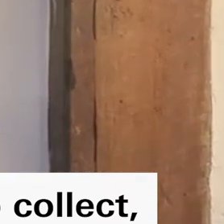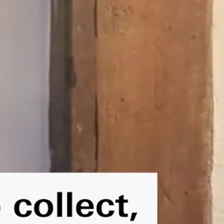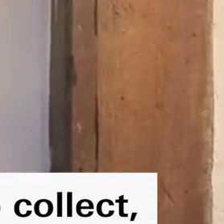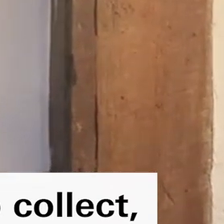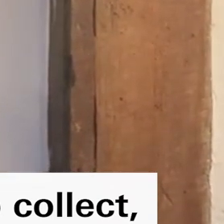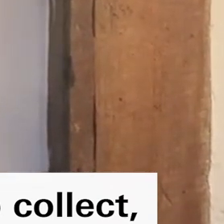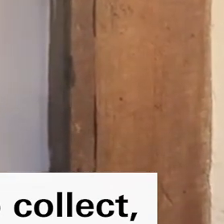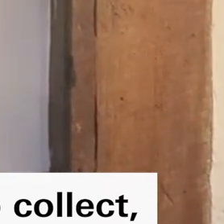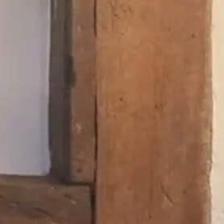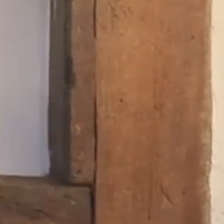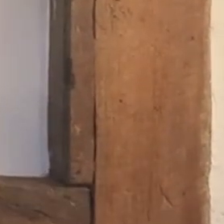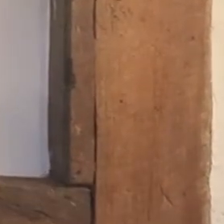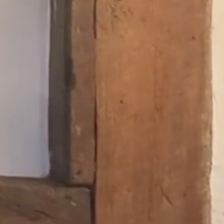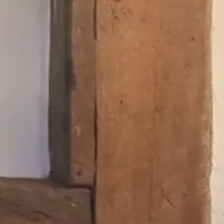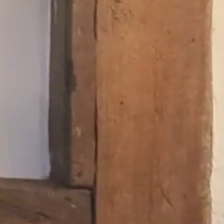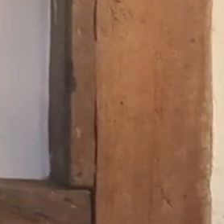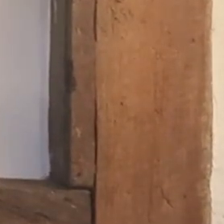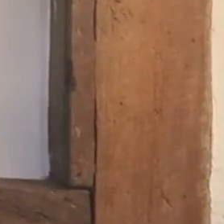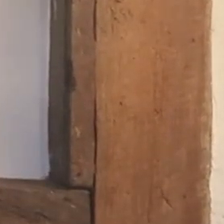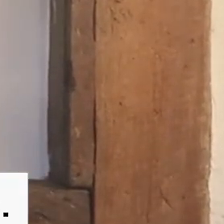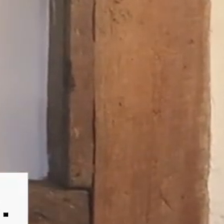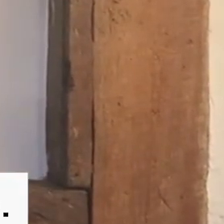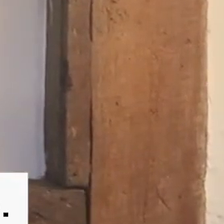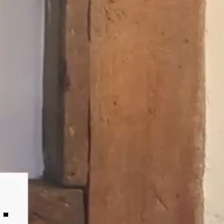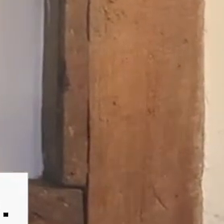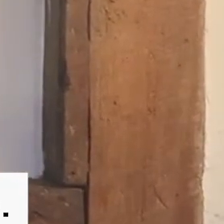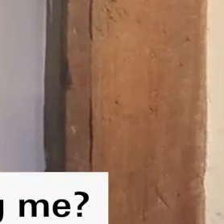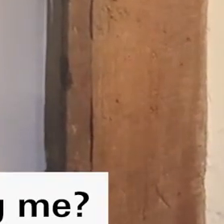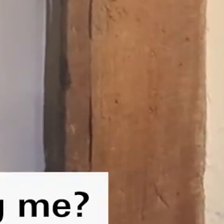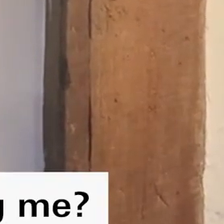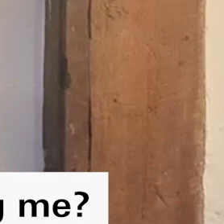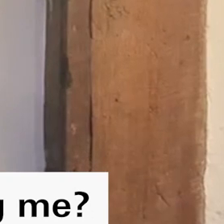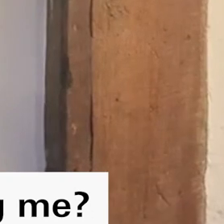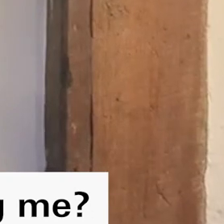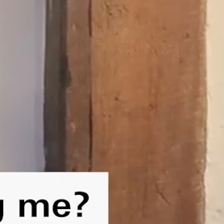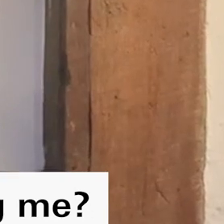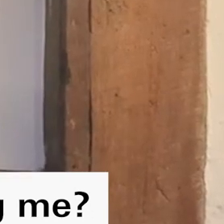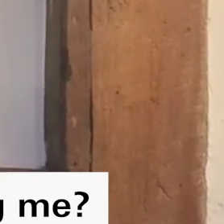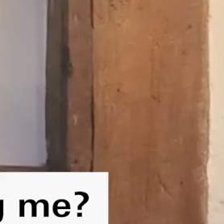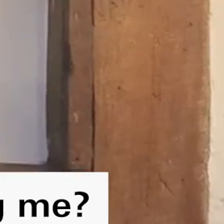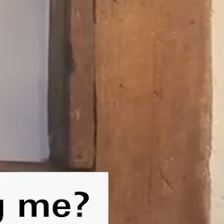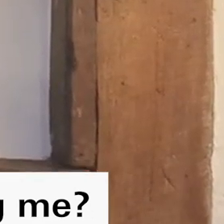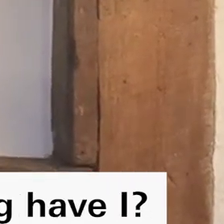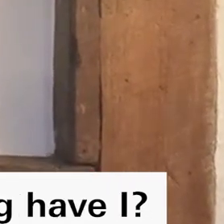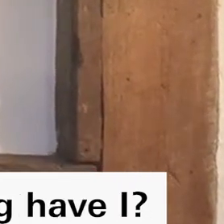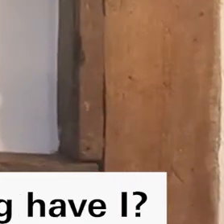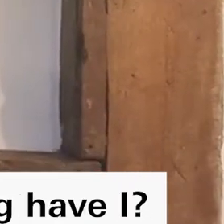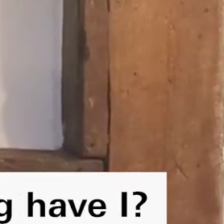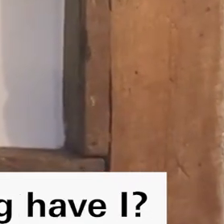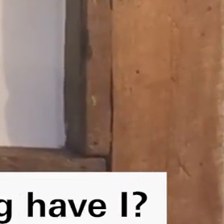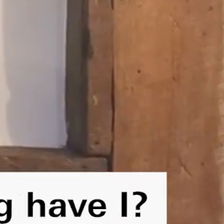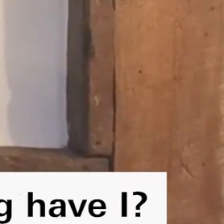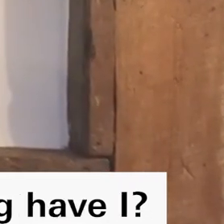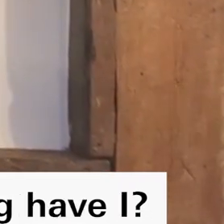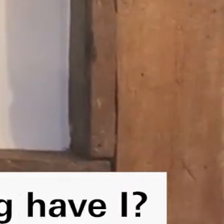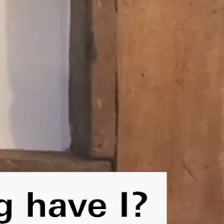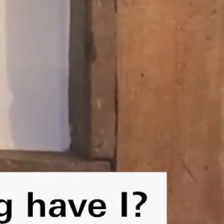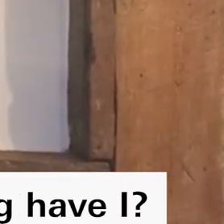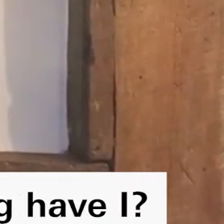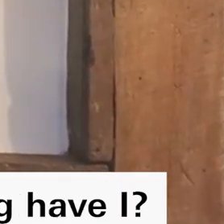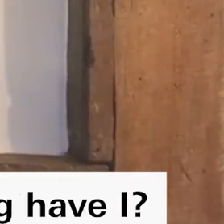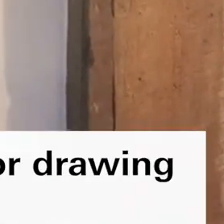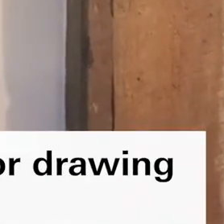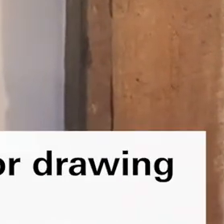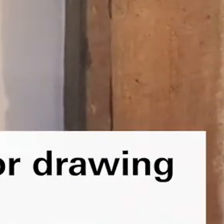you to collect. It turns out that it is not even there. Why is the world targeting me? I haven't done anything wrong, have